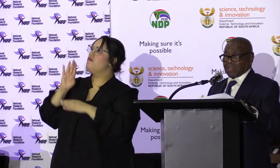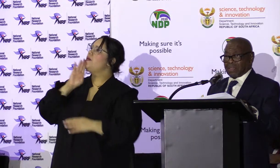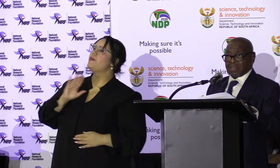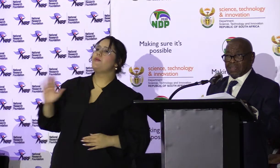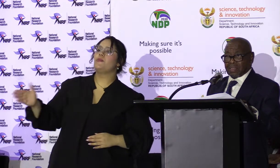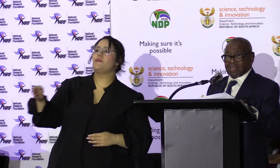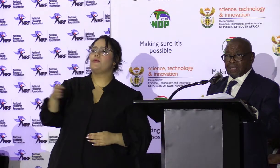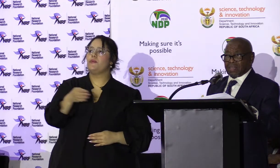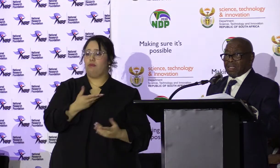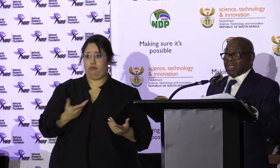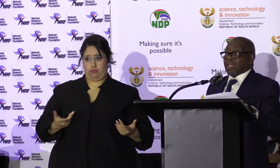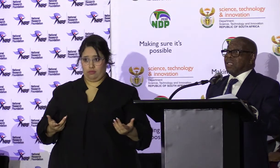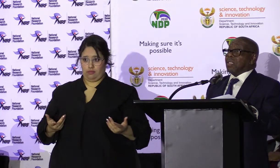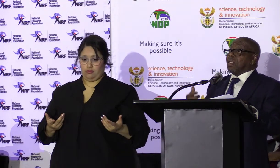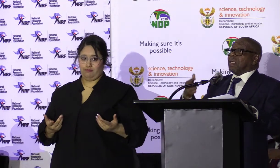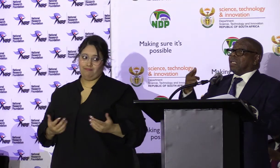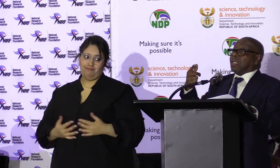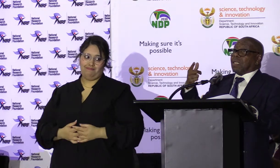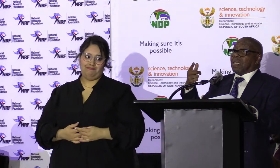Wi-Fi?